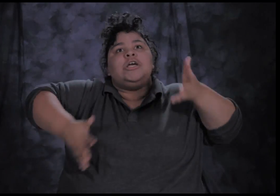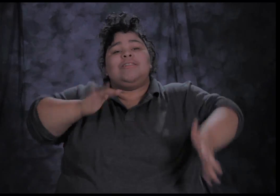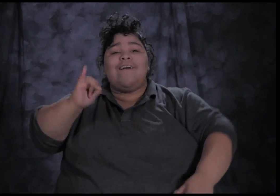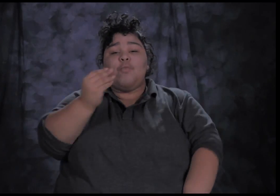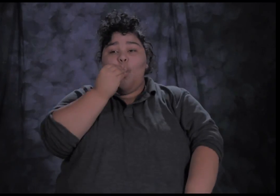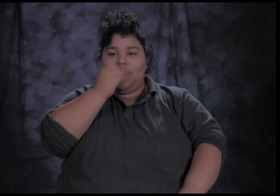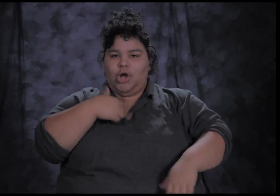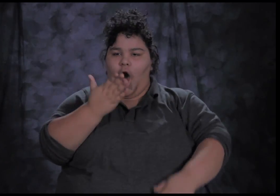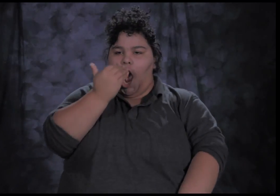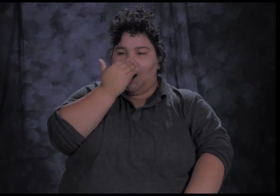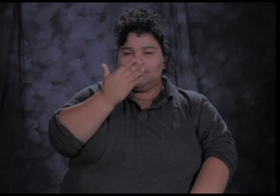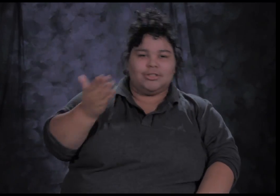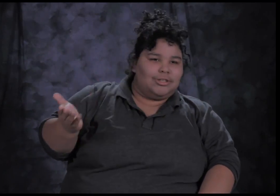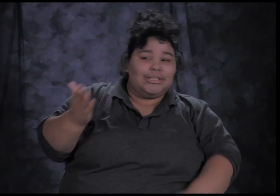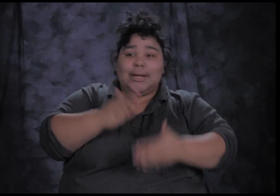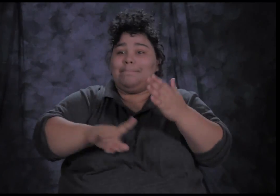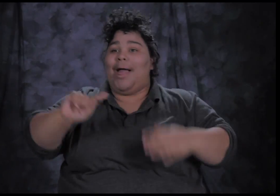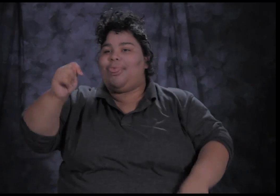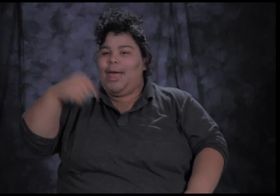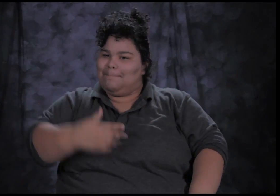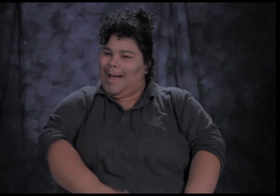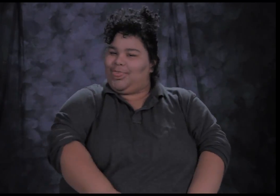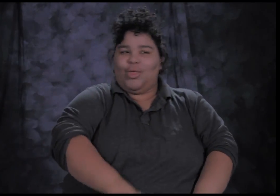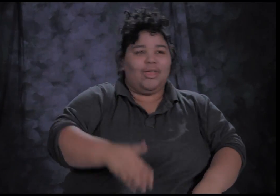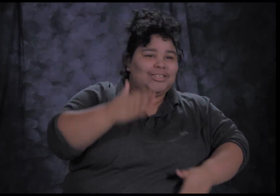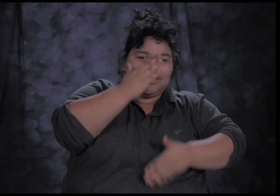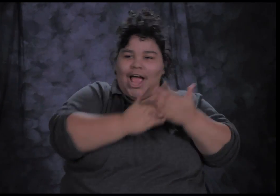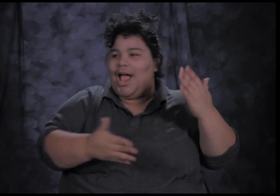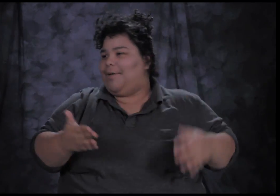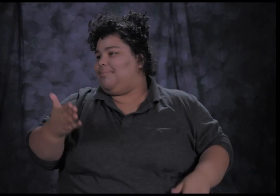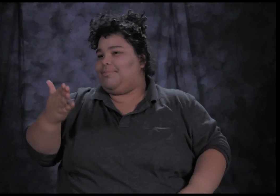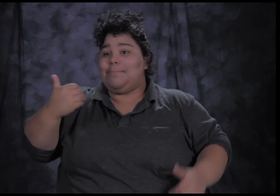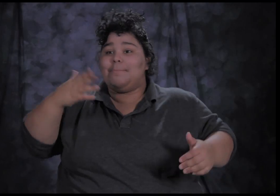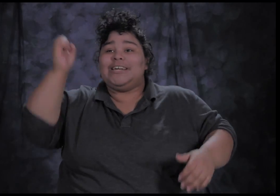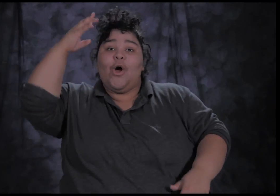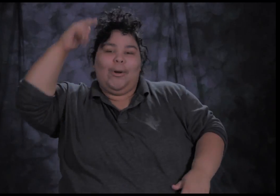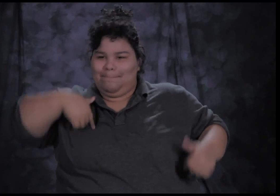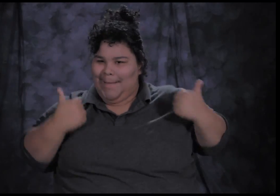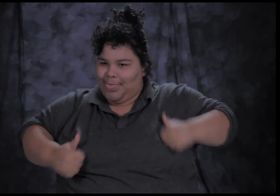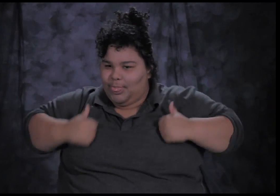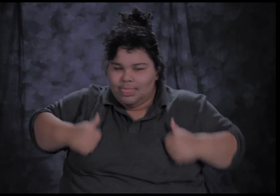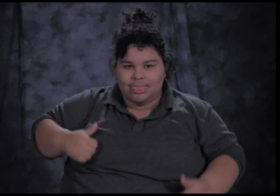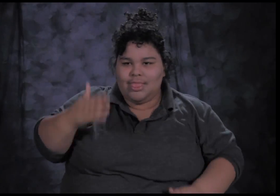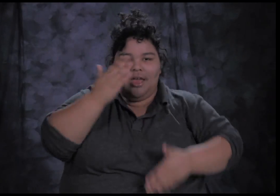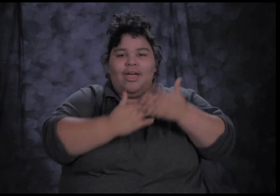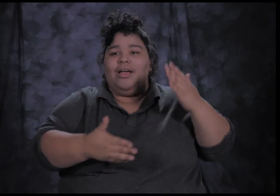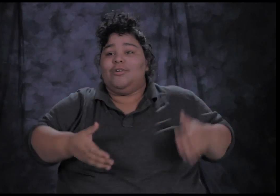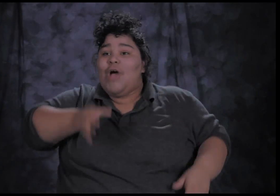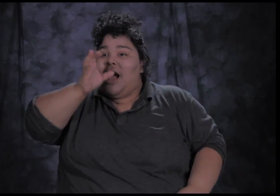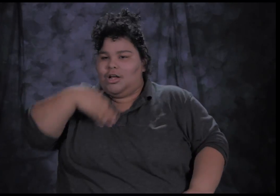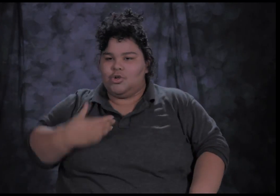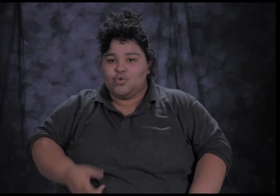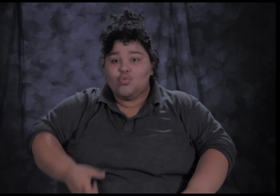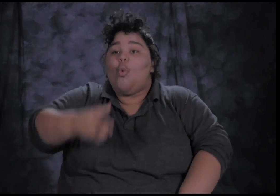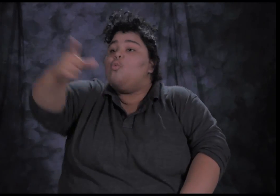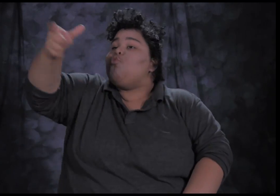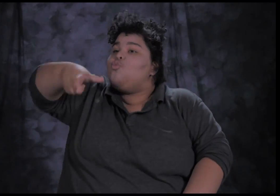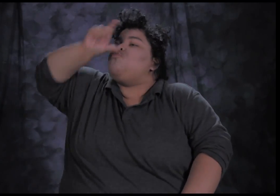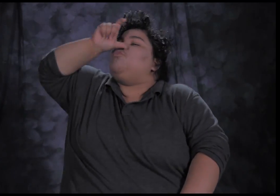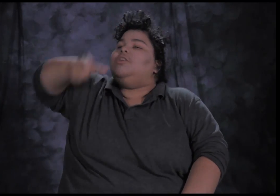different. We have signs for bathroom and shower. We just made these things up as we went along. So we don't use anything